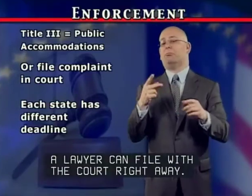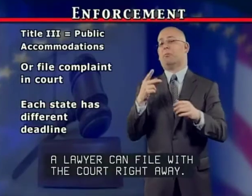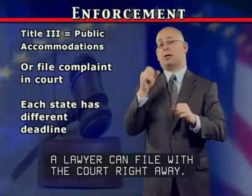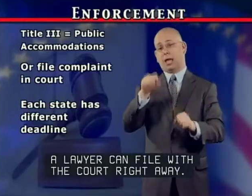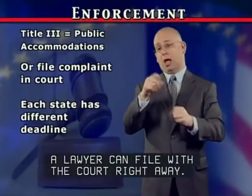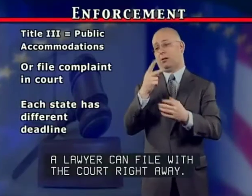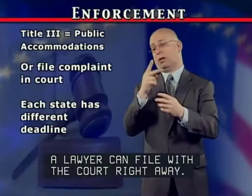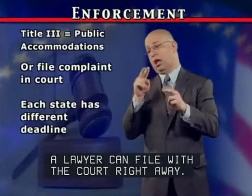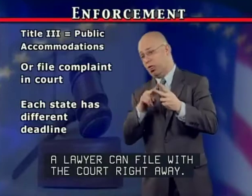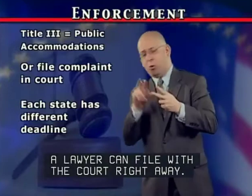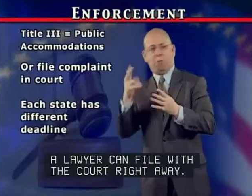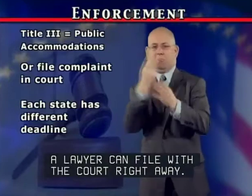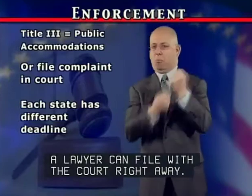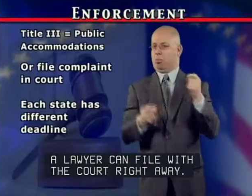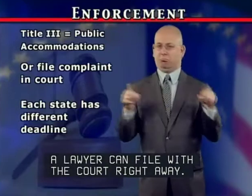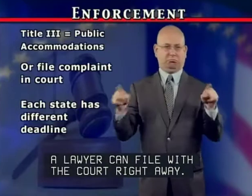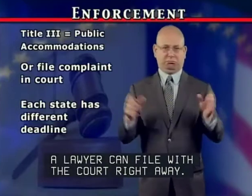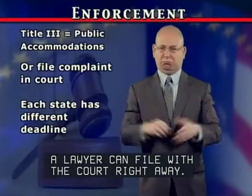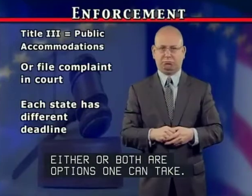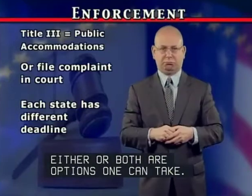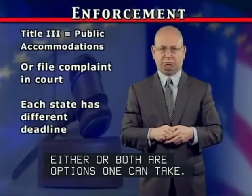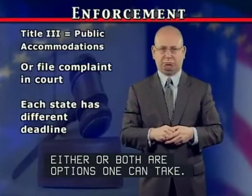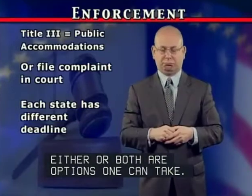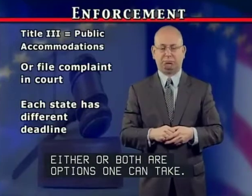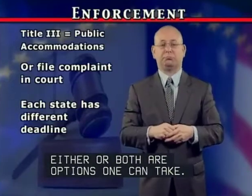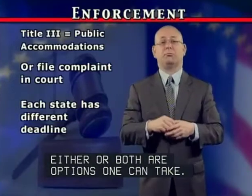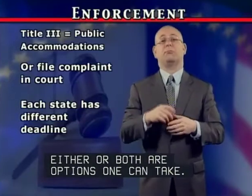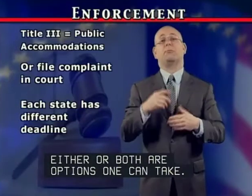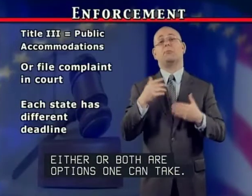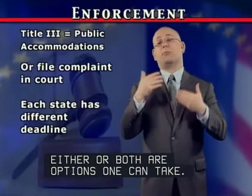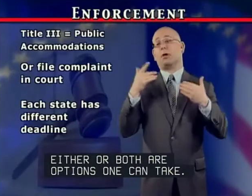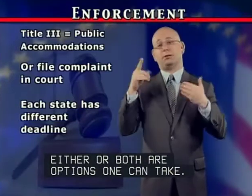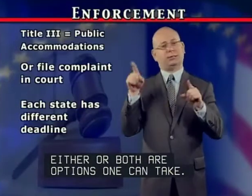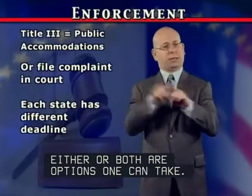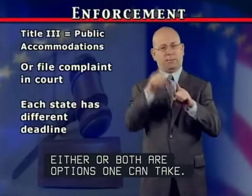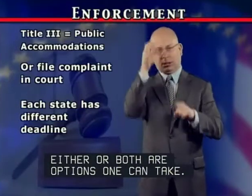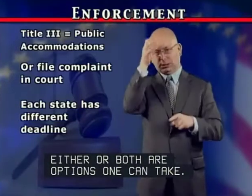A lawyer can file with the court right away. Either or both are options one can take.